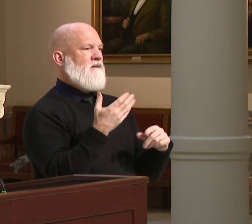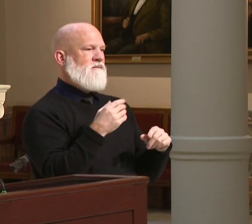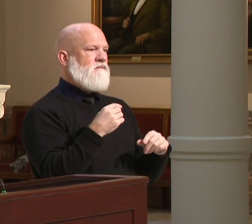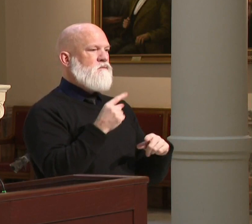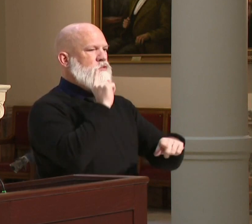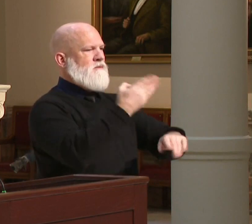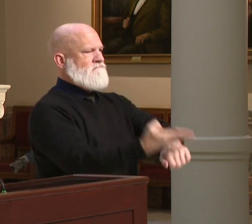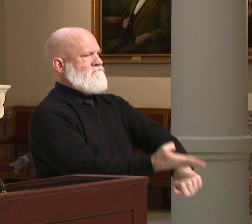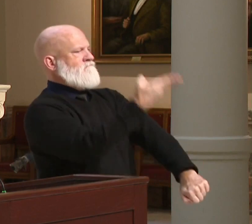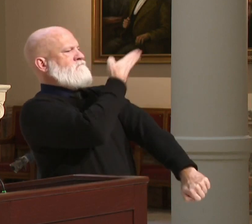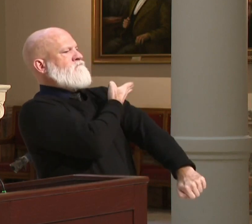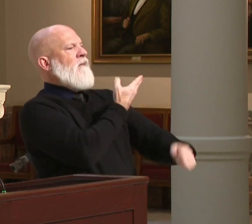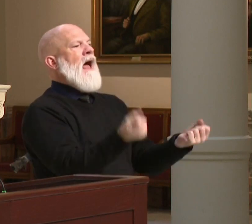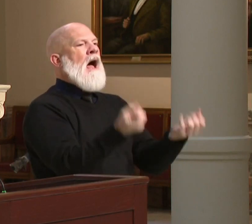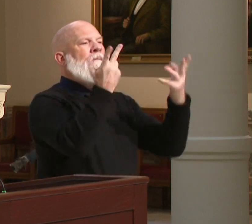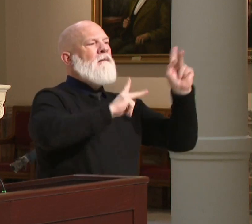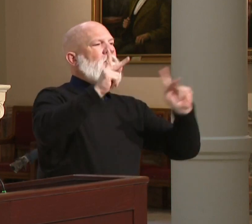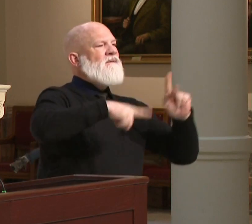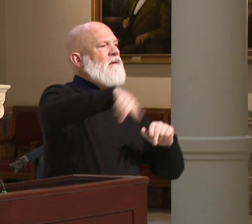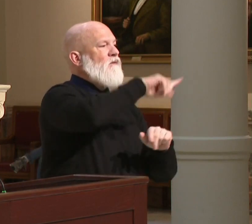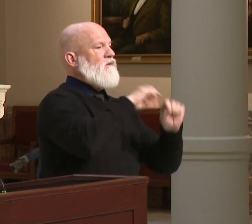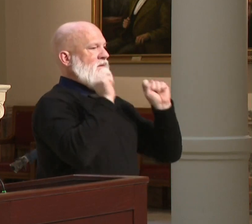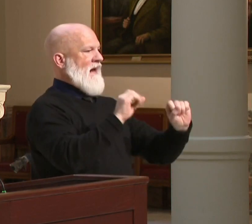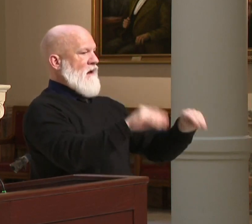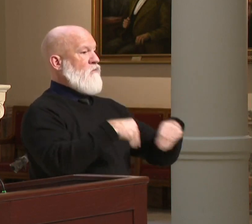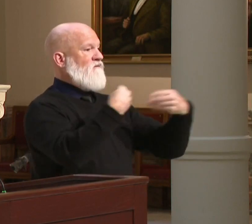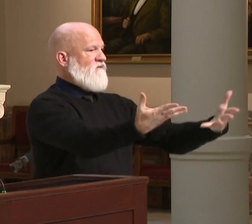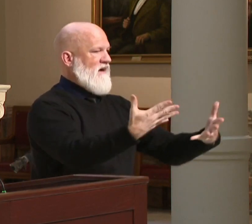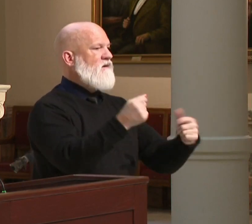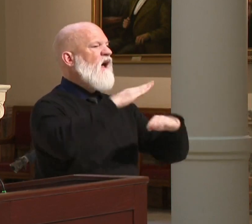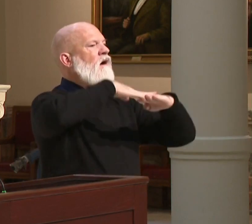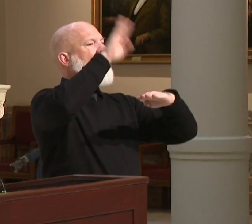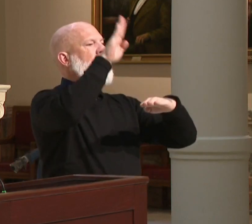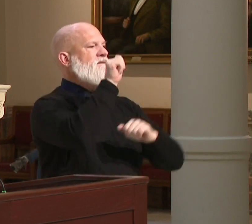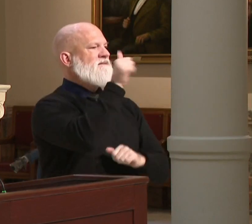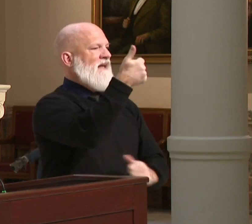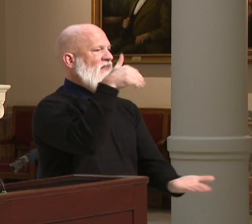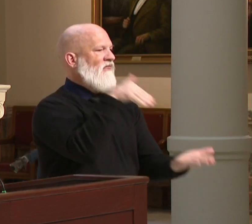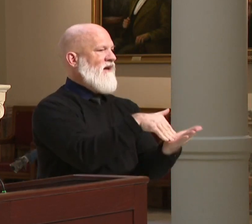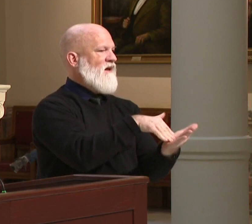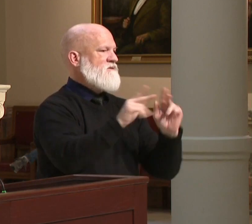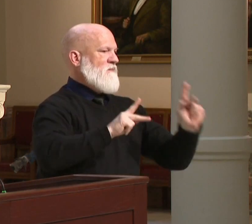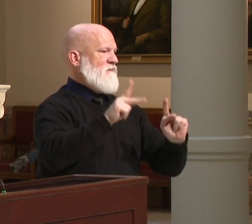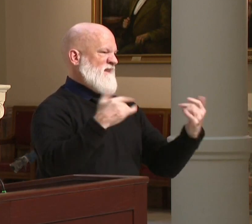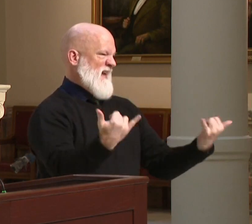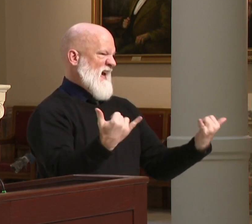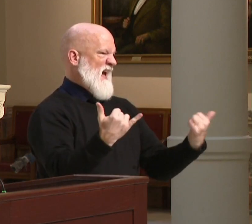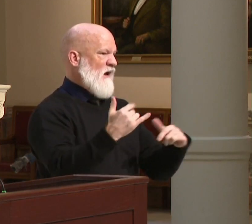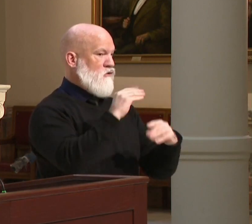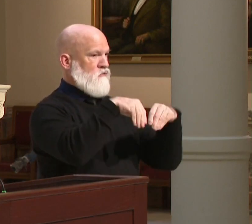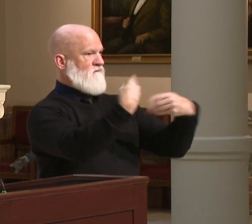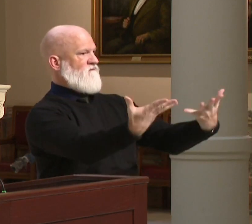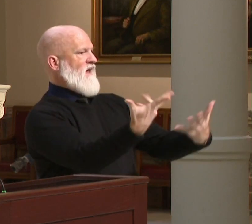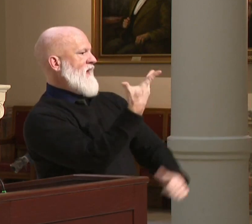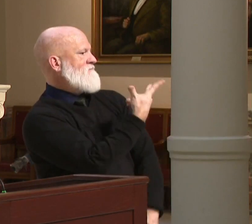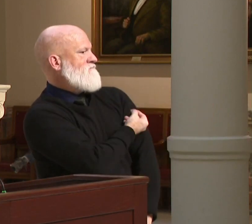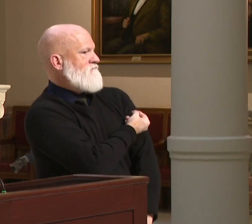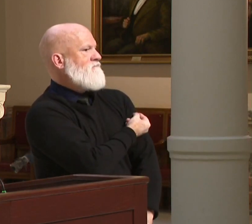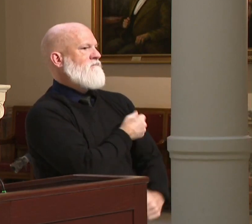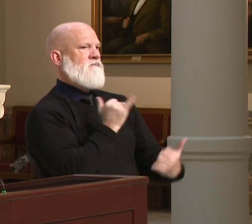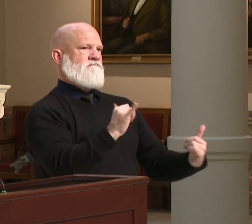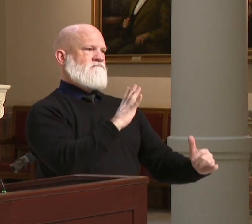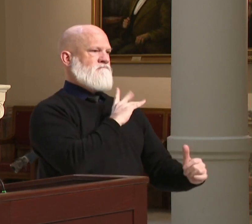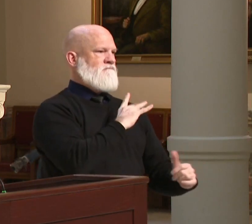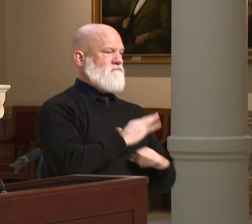by more than 10,000, takes us one step further to our ultimate goal of growing the number of people who can be